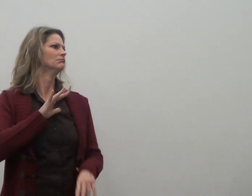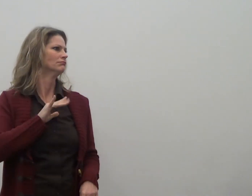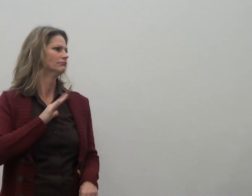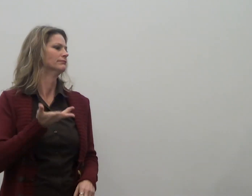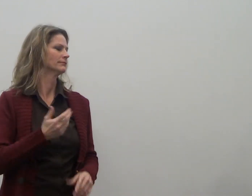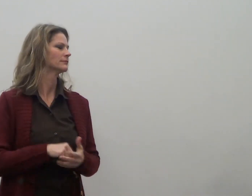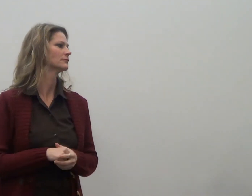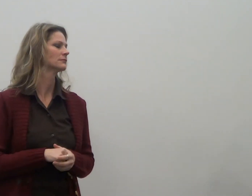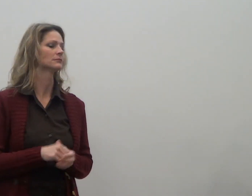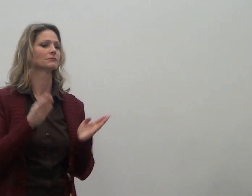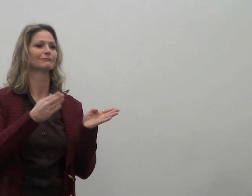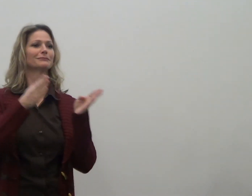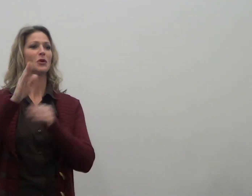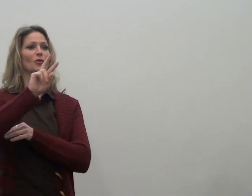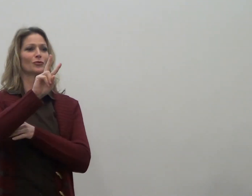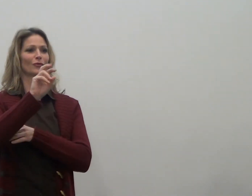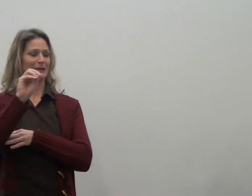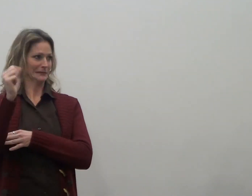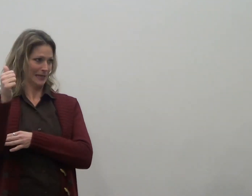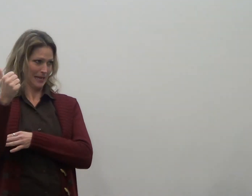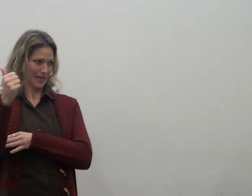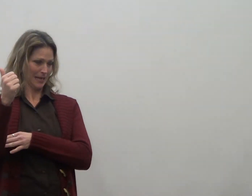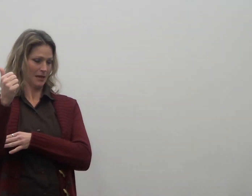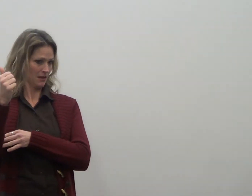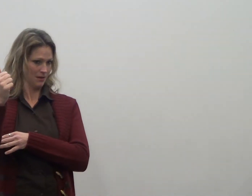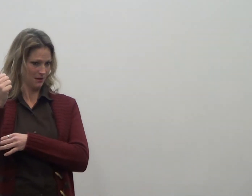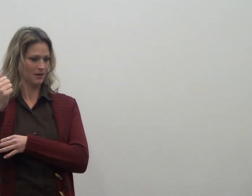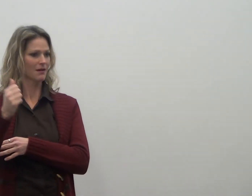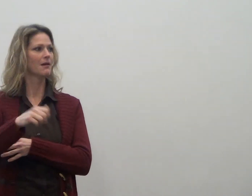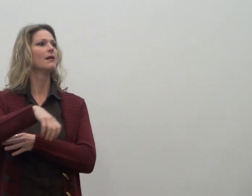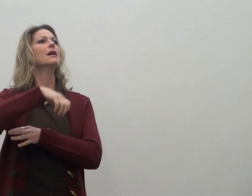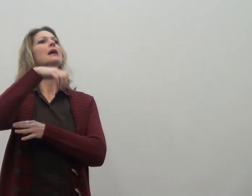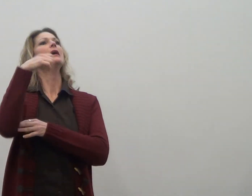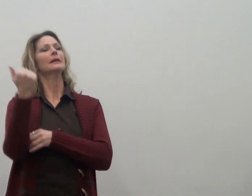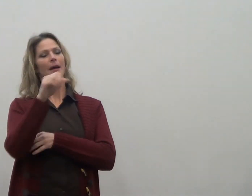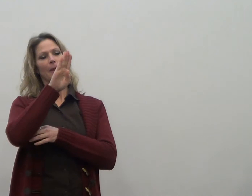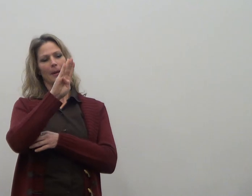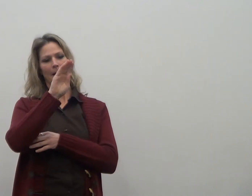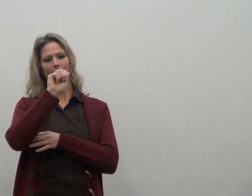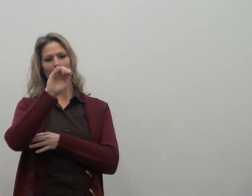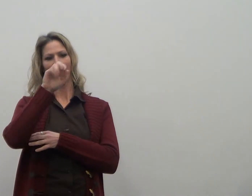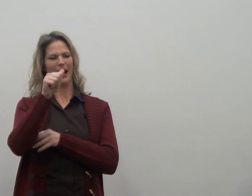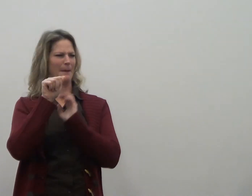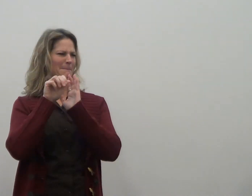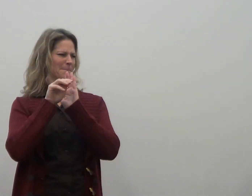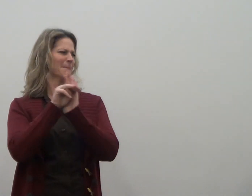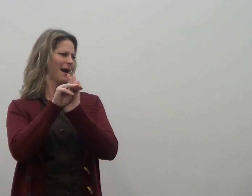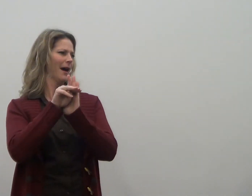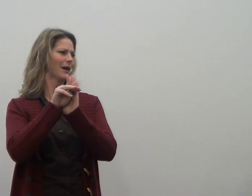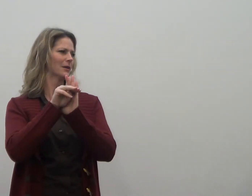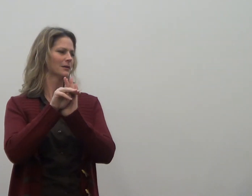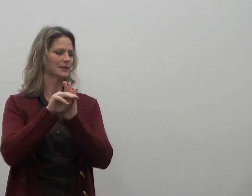And then by 2010, they had made another Cochlear Baja, which also reduces the time